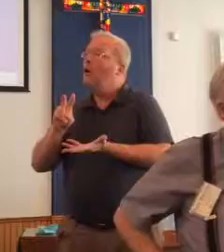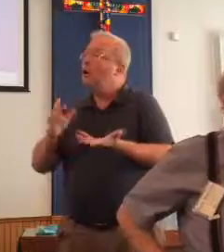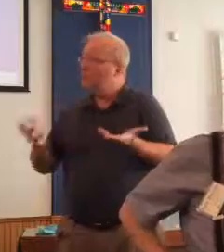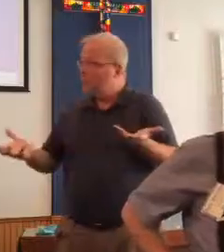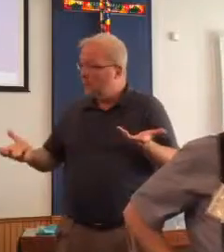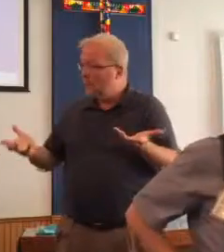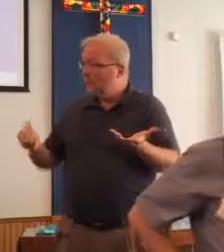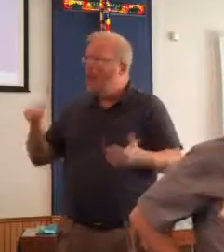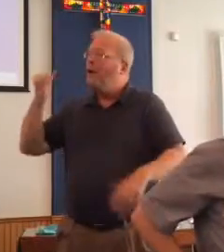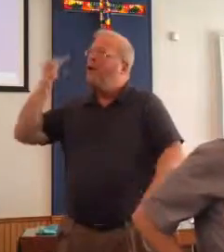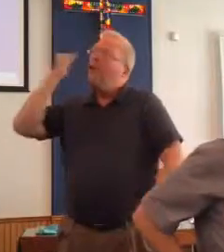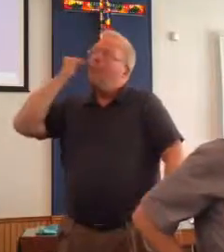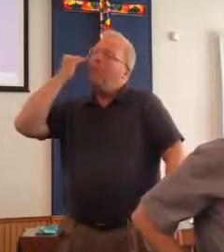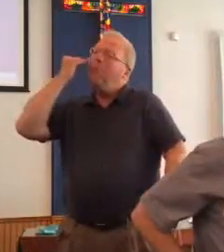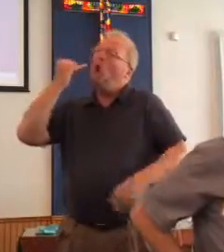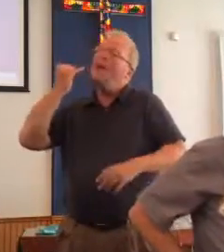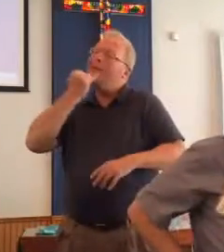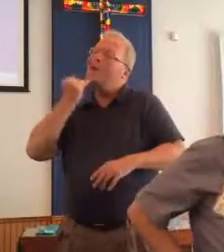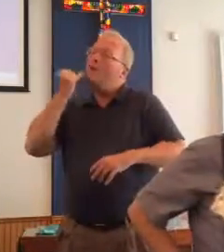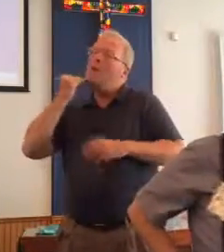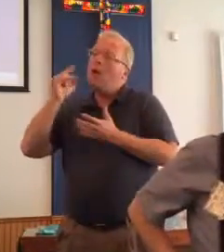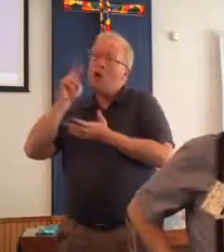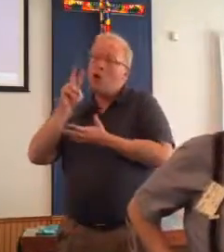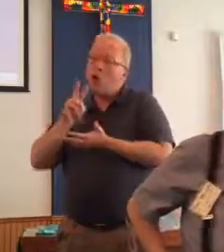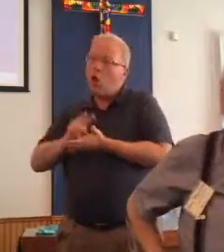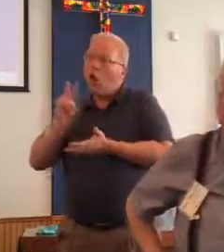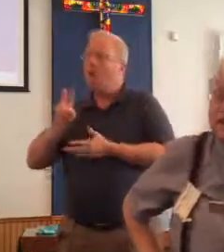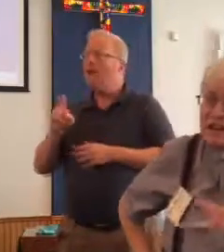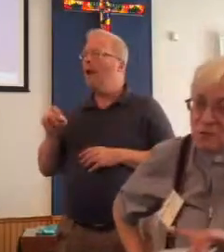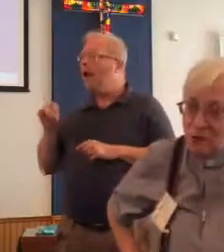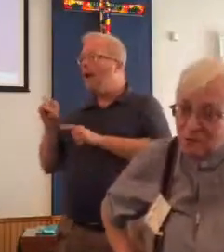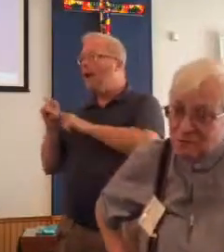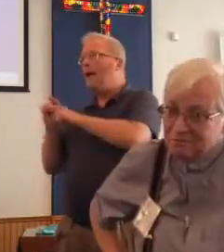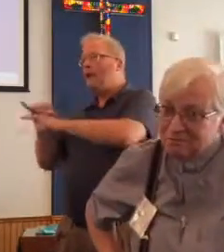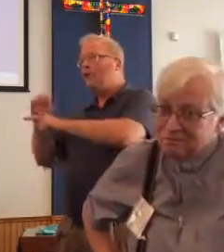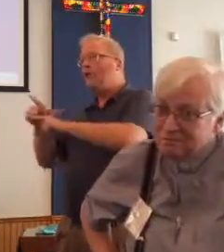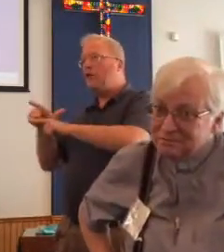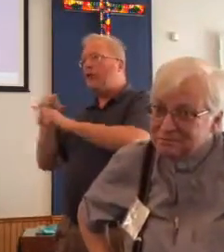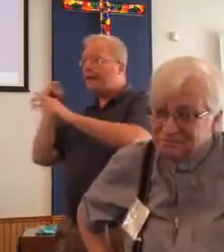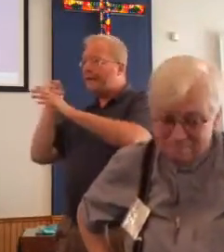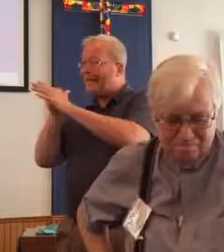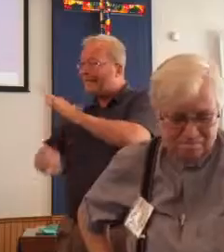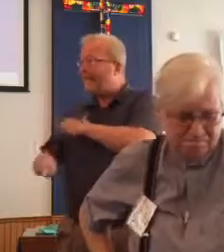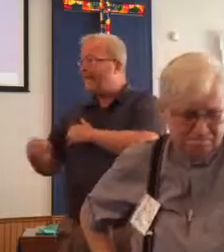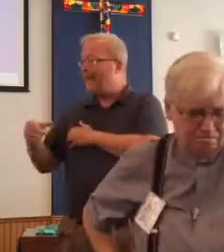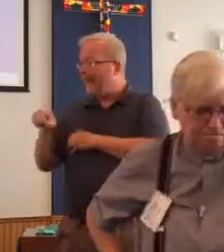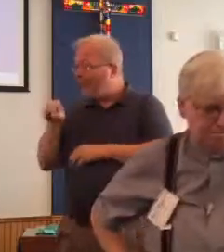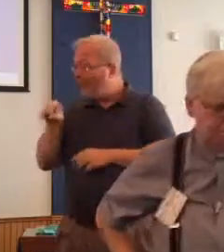What if they had lost? Would Jael have been a hero?